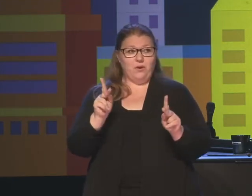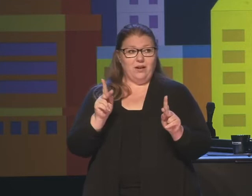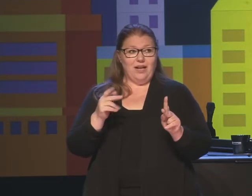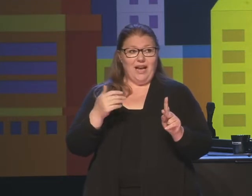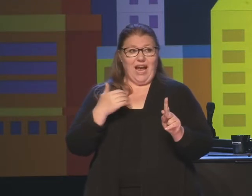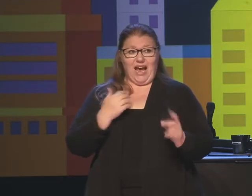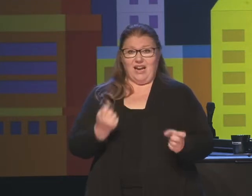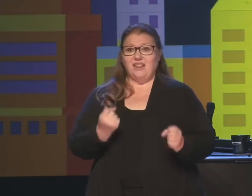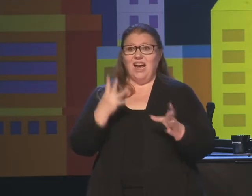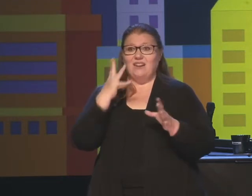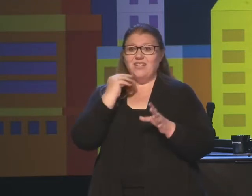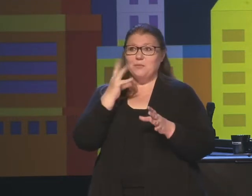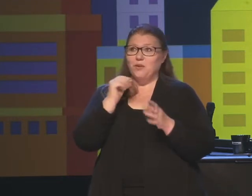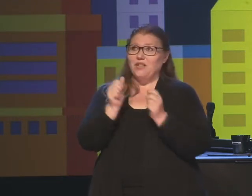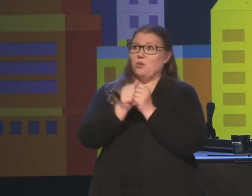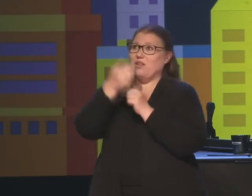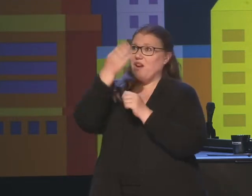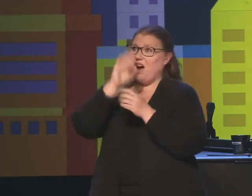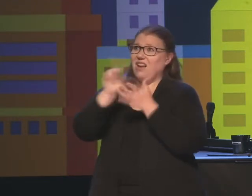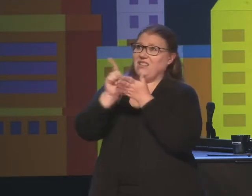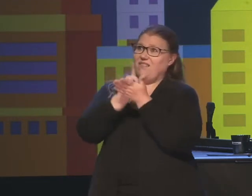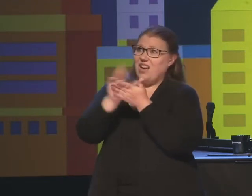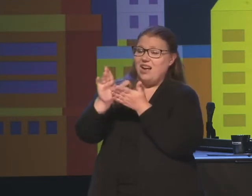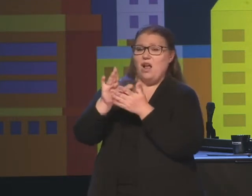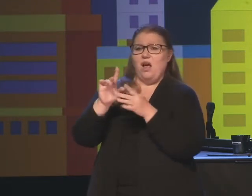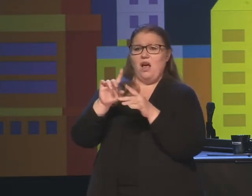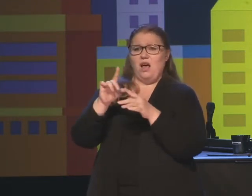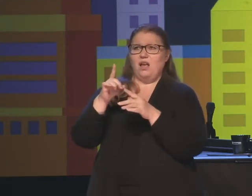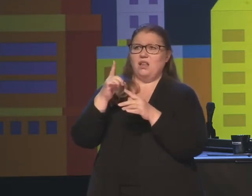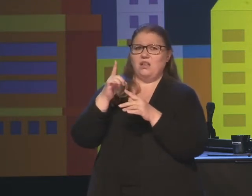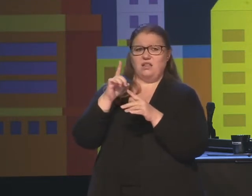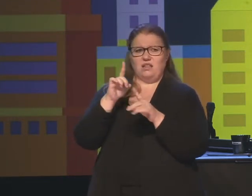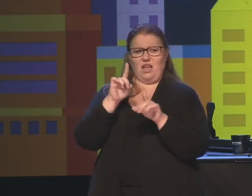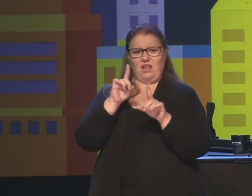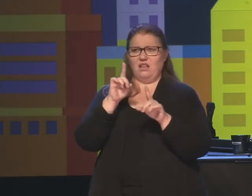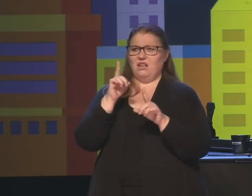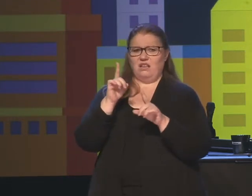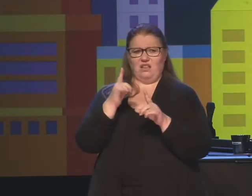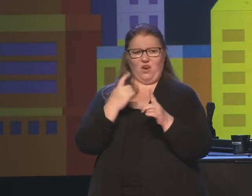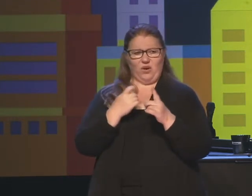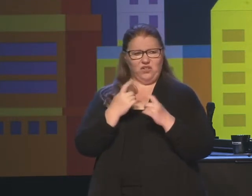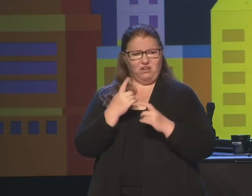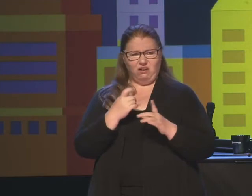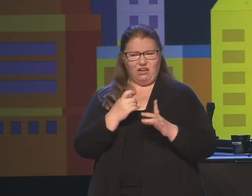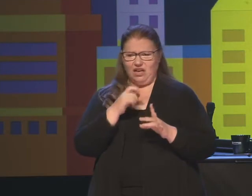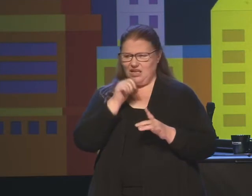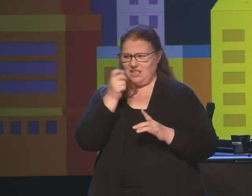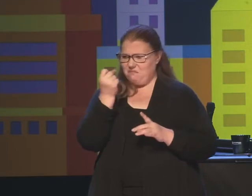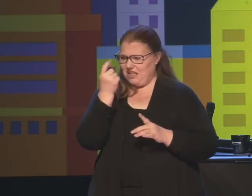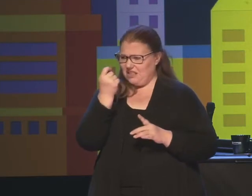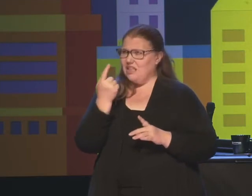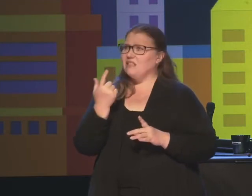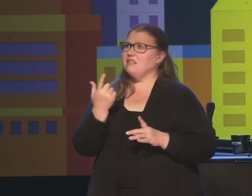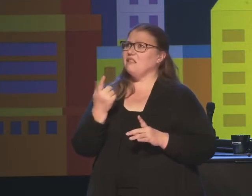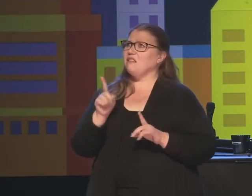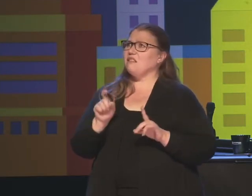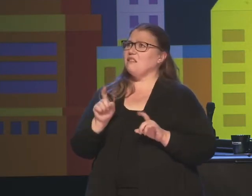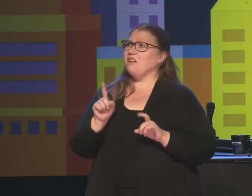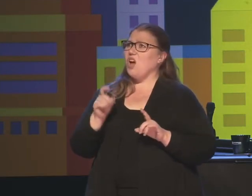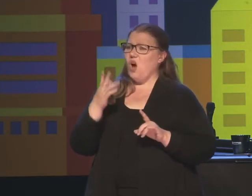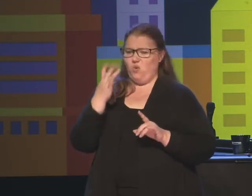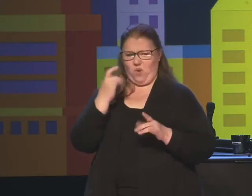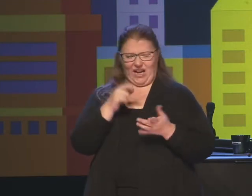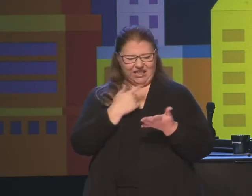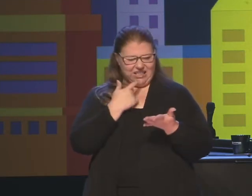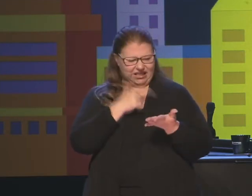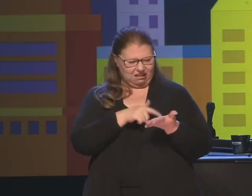of experience with the divine, but they got a question, right? They were just like, this doesn't make any sense to me. Why does it say this? And